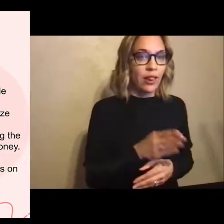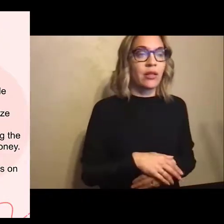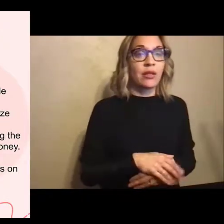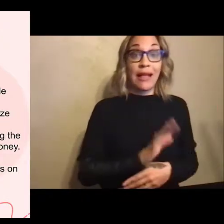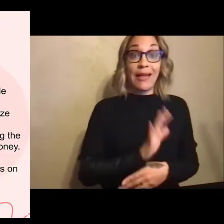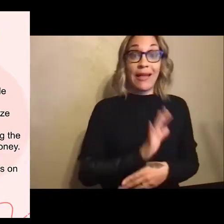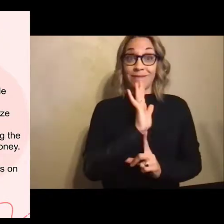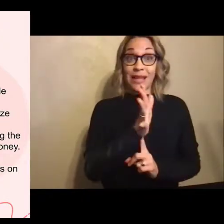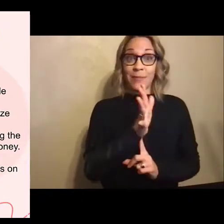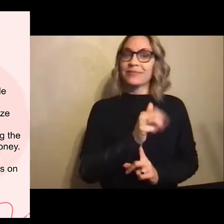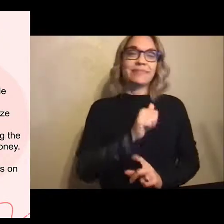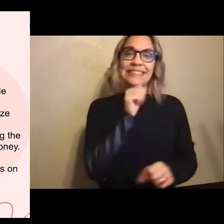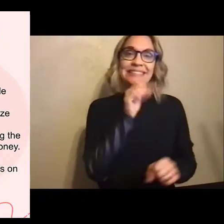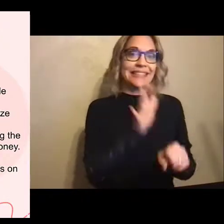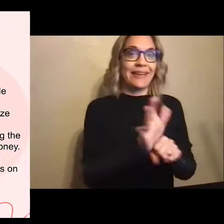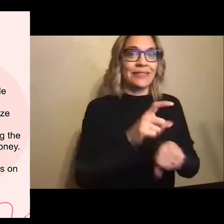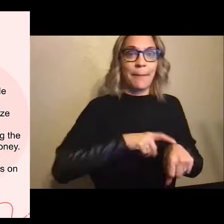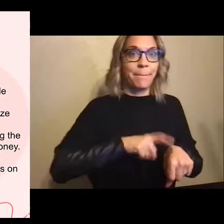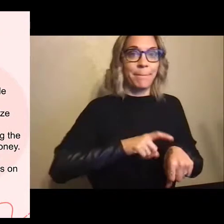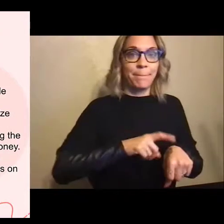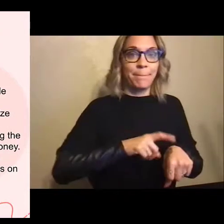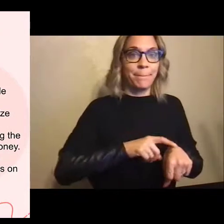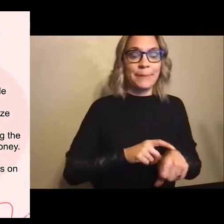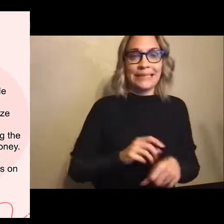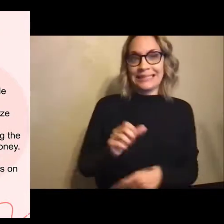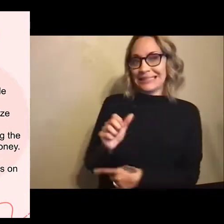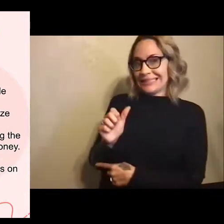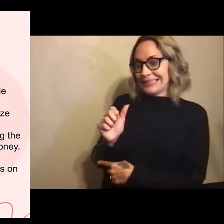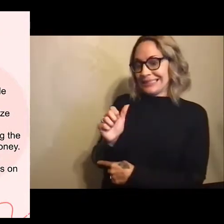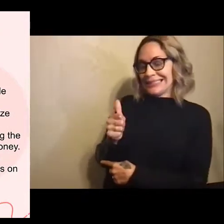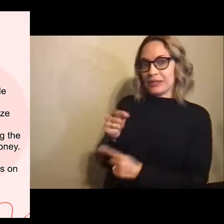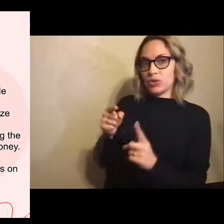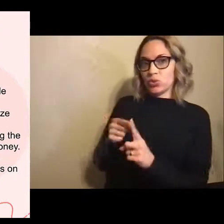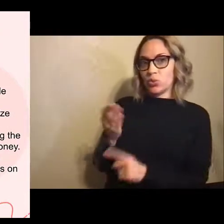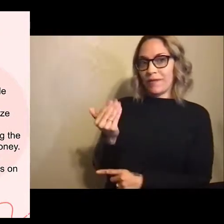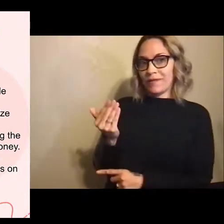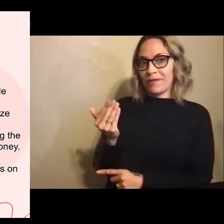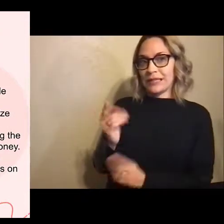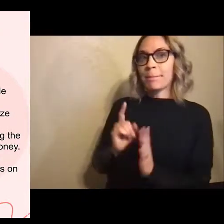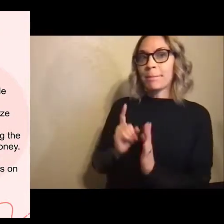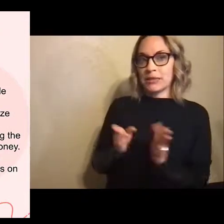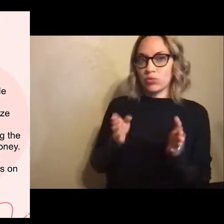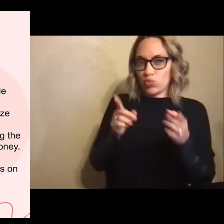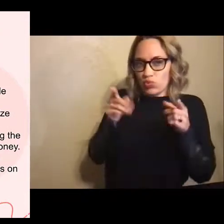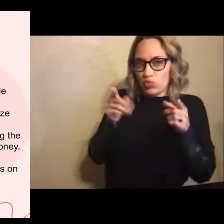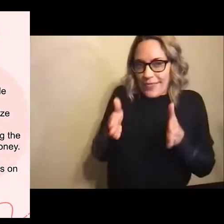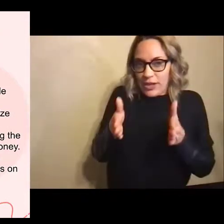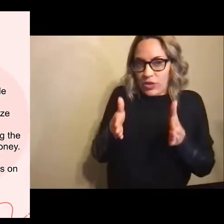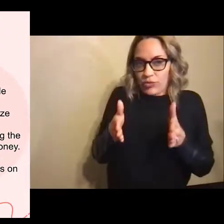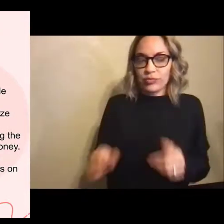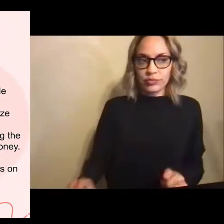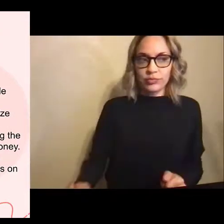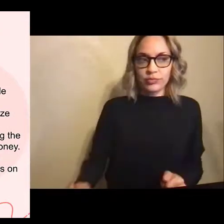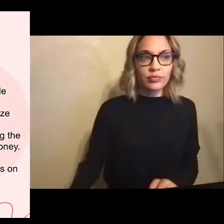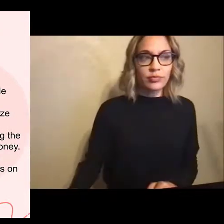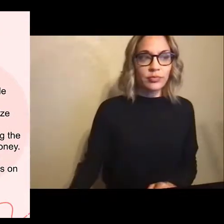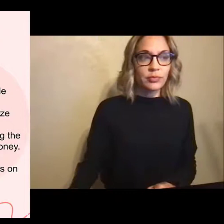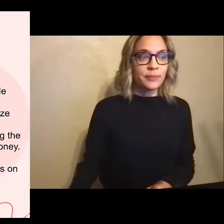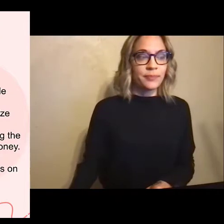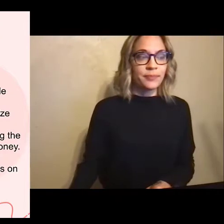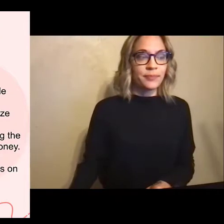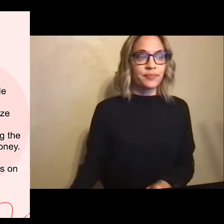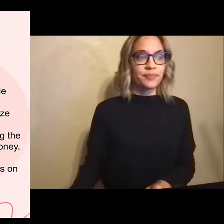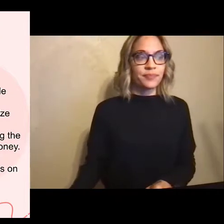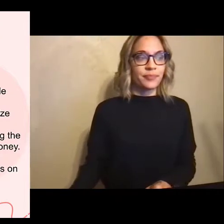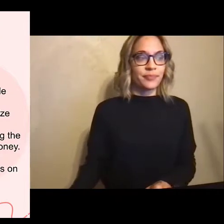and your concentration. So stick within that 10. 5 minutes is just not enough. 10 seems to be that sweet spot, 10 to 15,